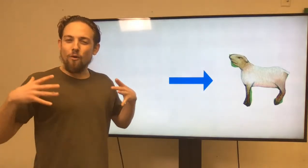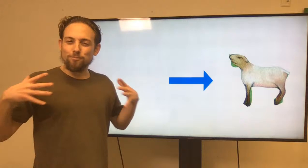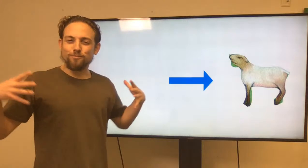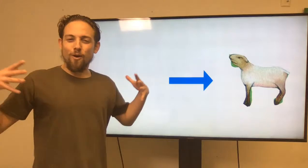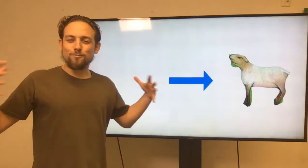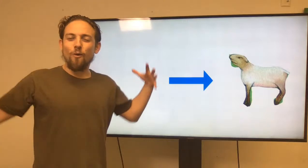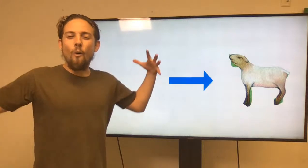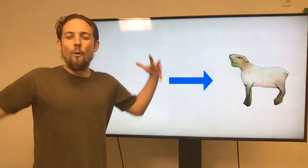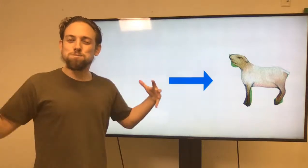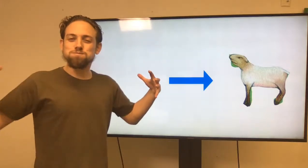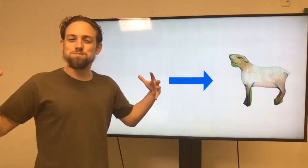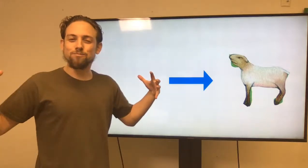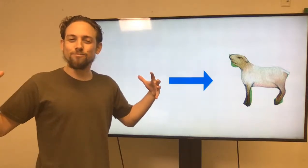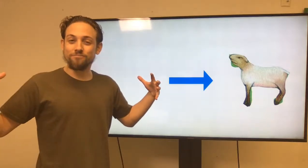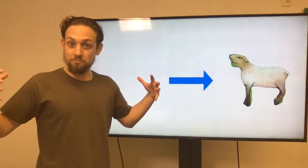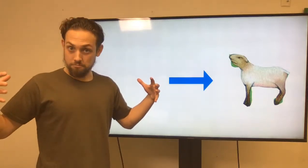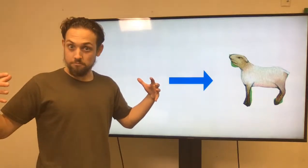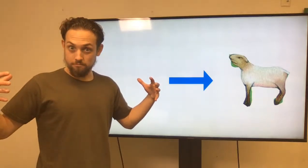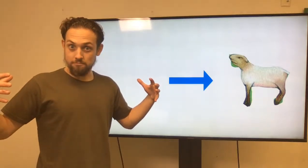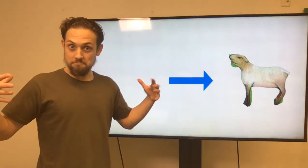back, and it'll grow back slowly over time.